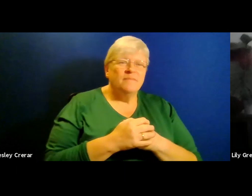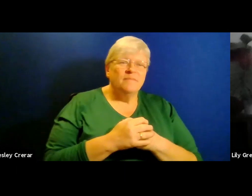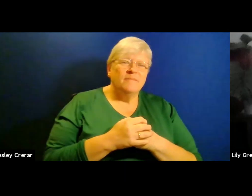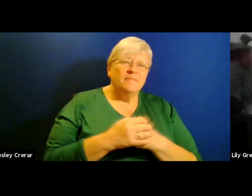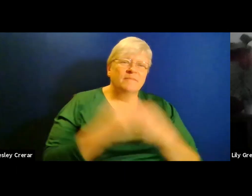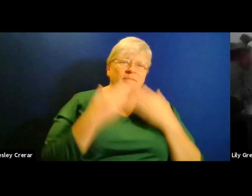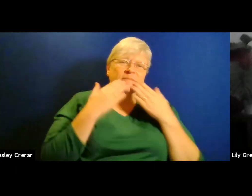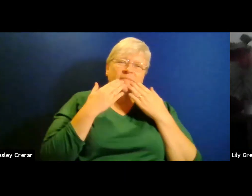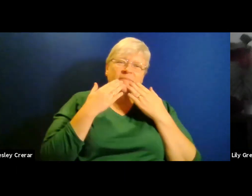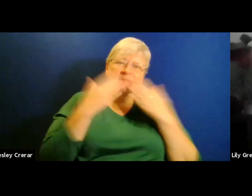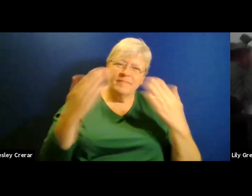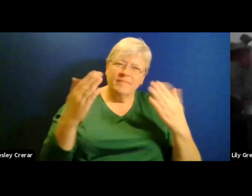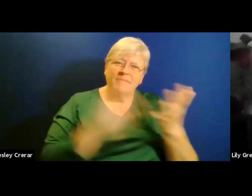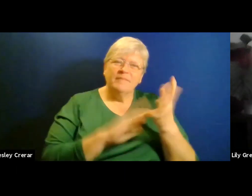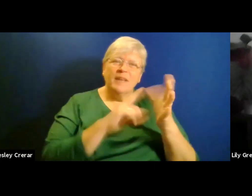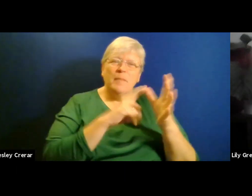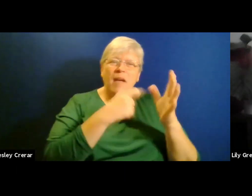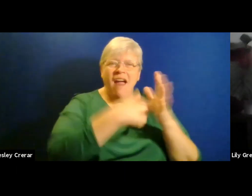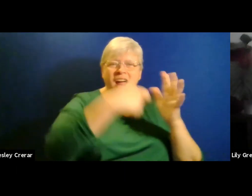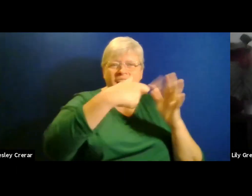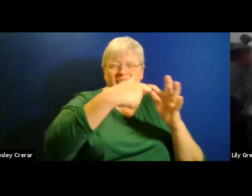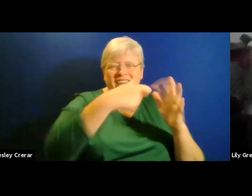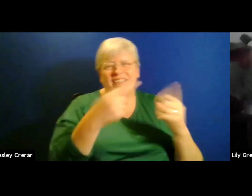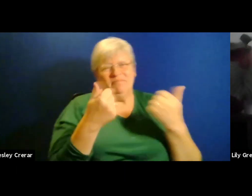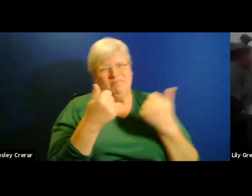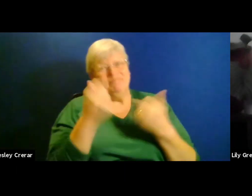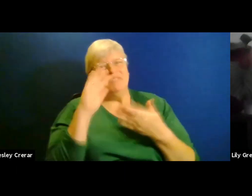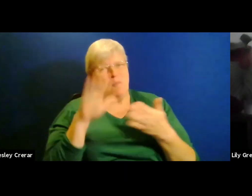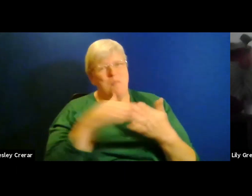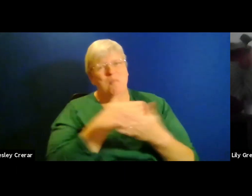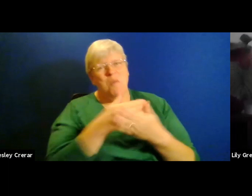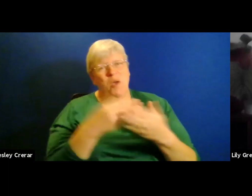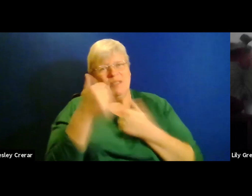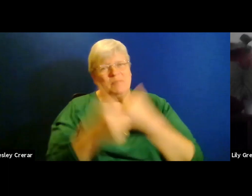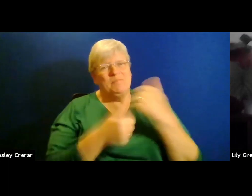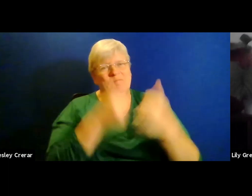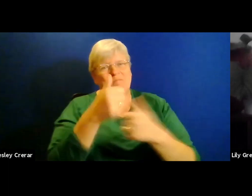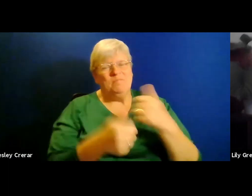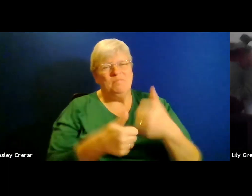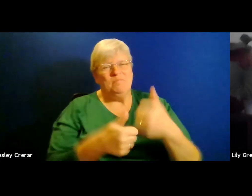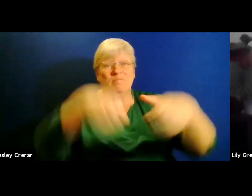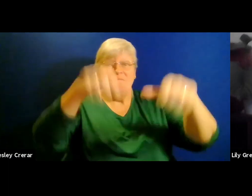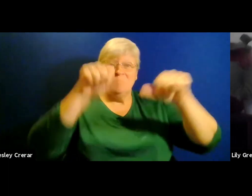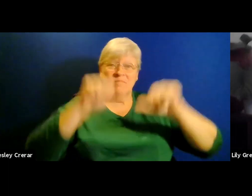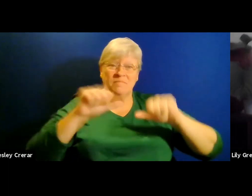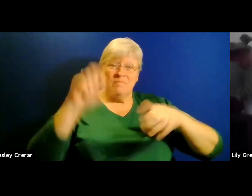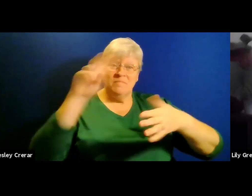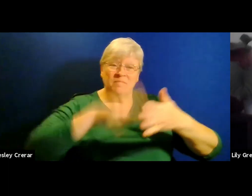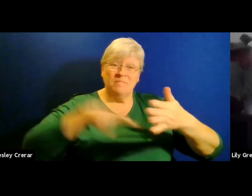Thanks very much for that, Mark. Some great poems there. So our next reader